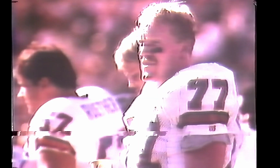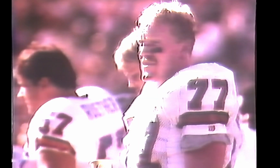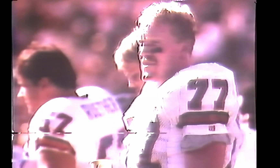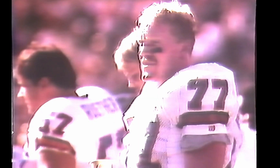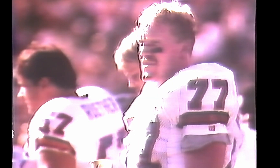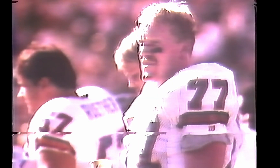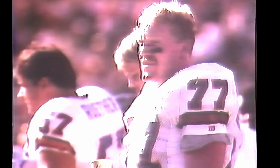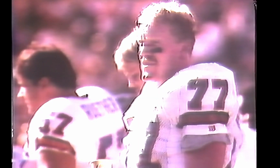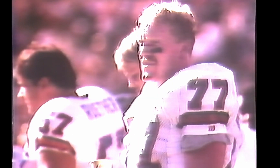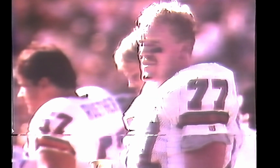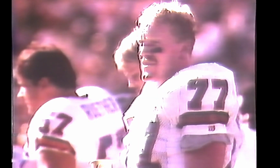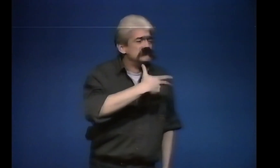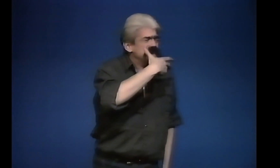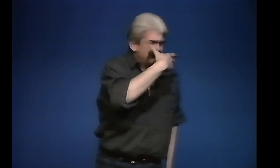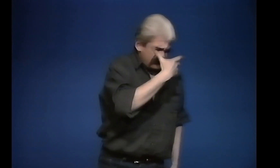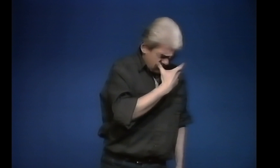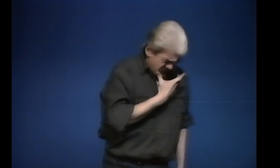this what they term real deaf culture?